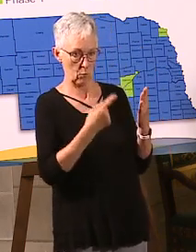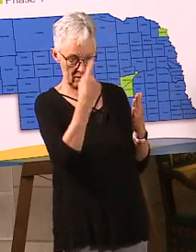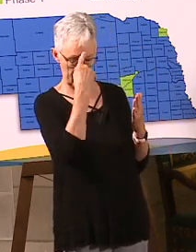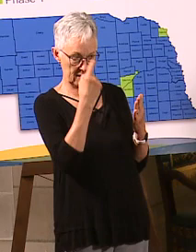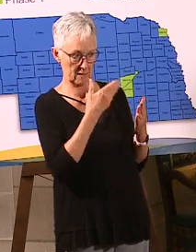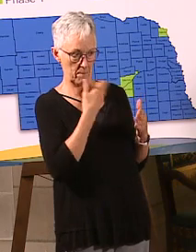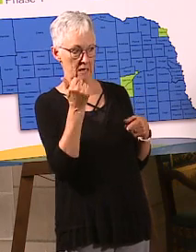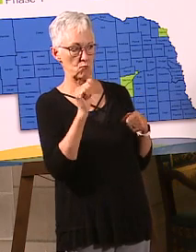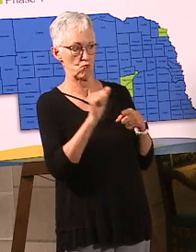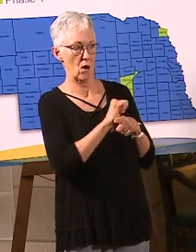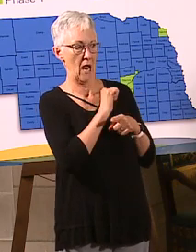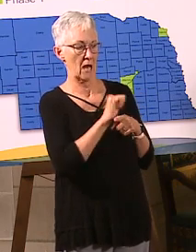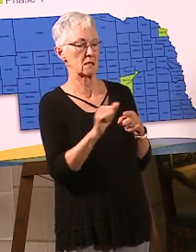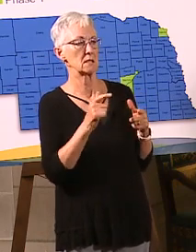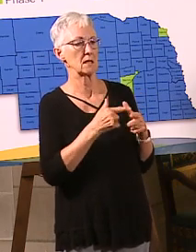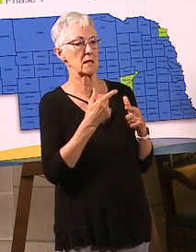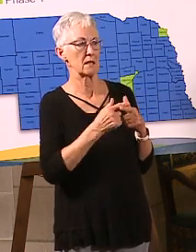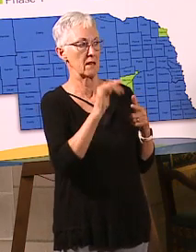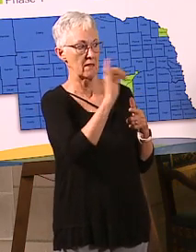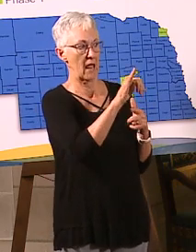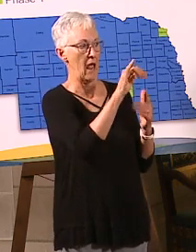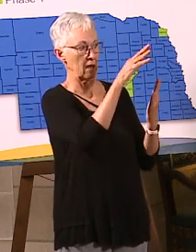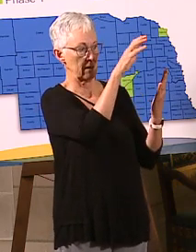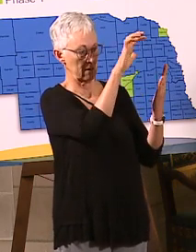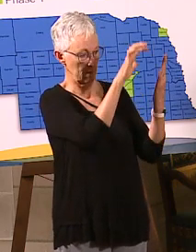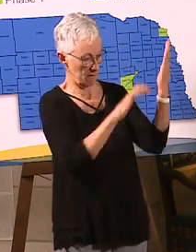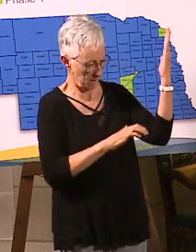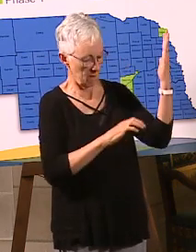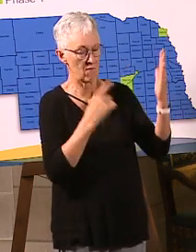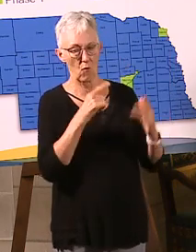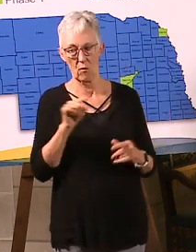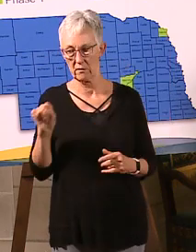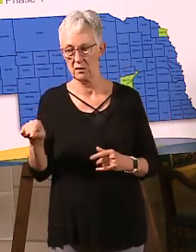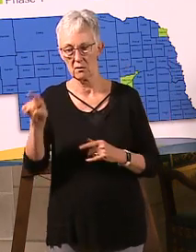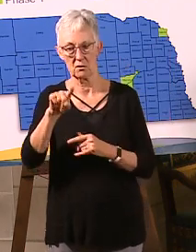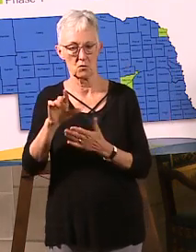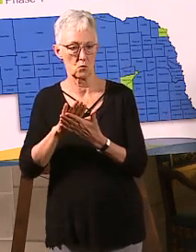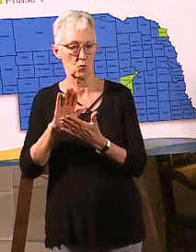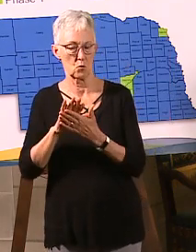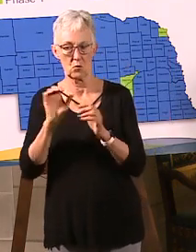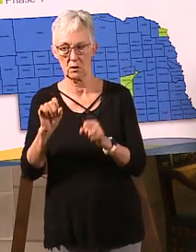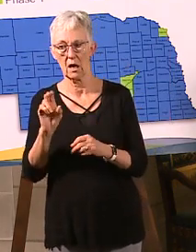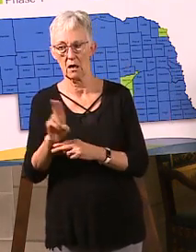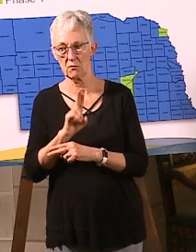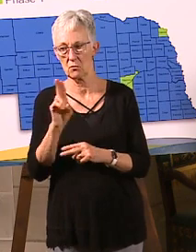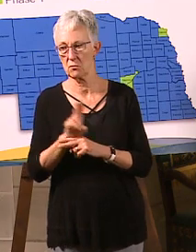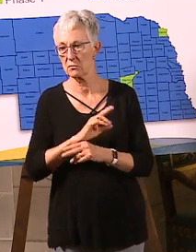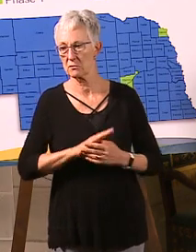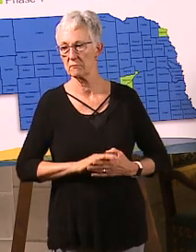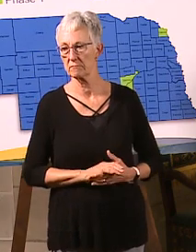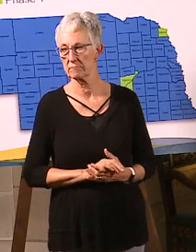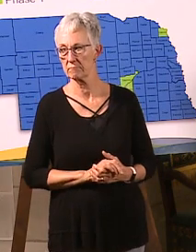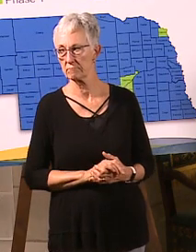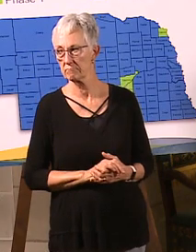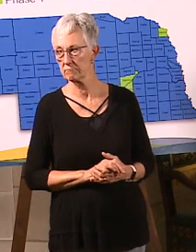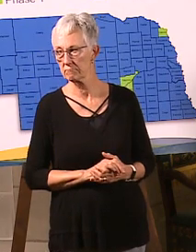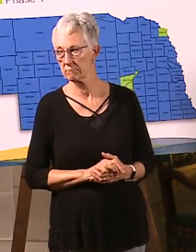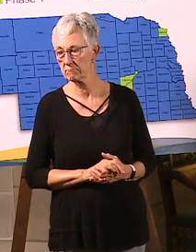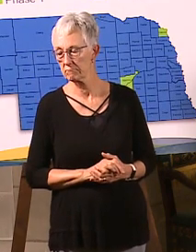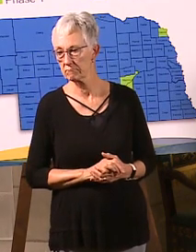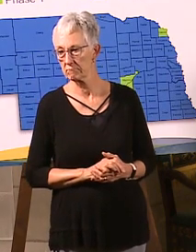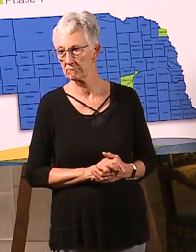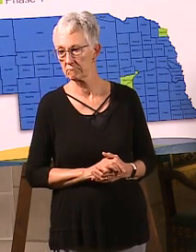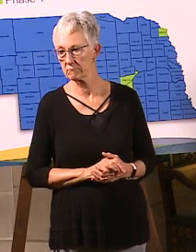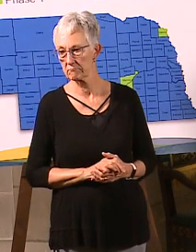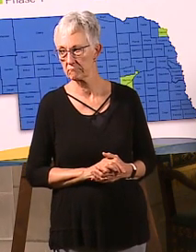schools to use those documents as we go forward. What's the challenge been like with this guidance from even the state to the CDC level fluctuating from